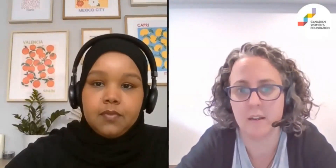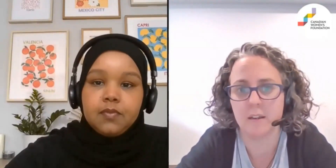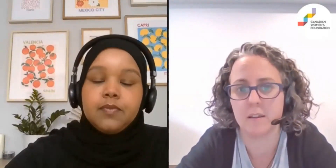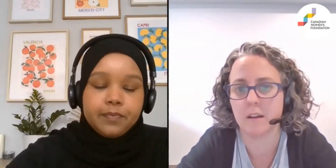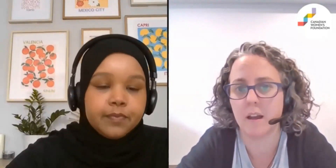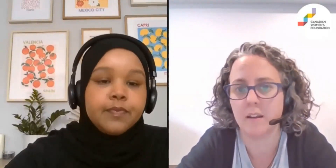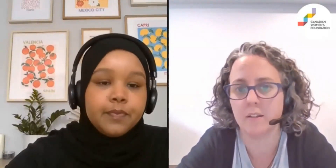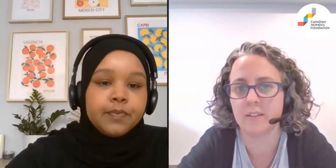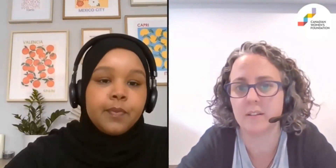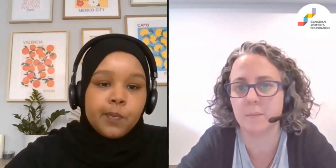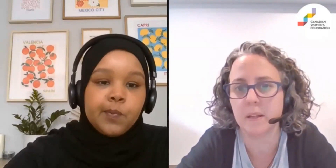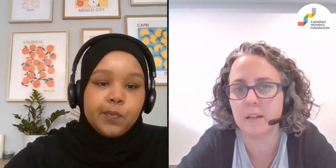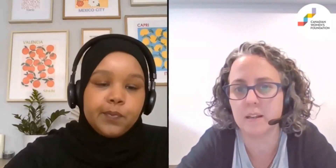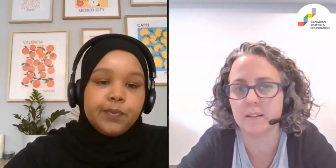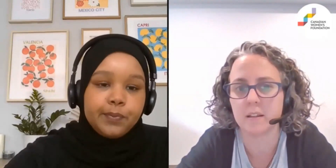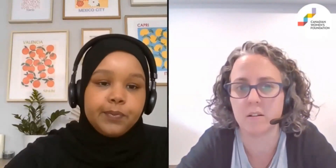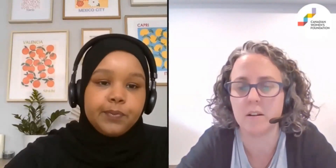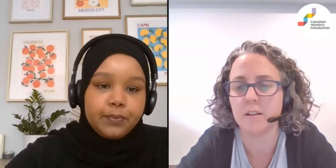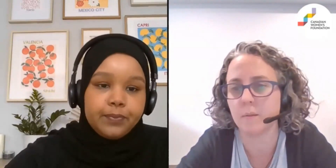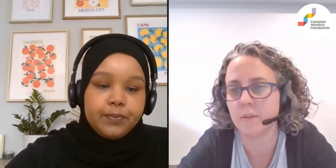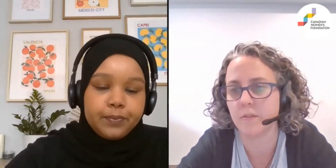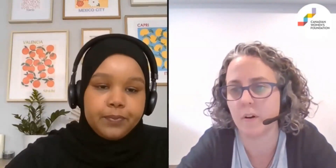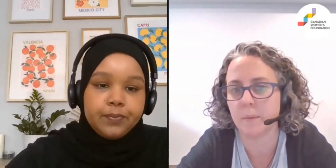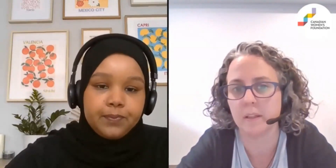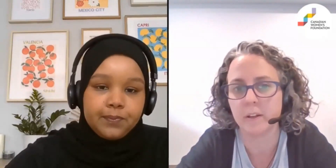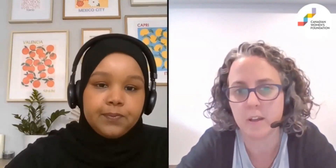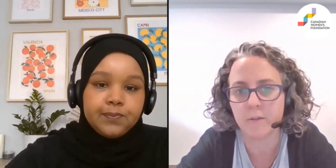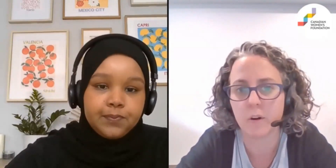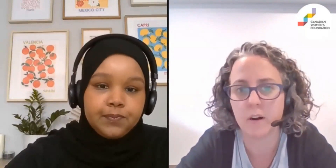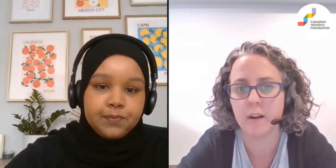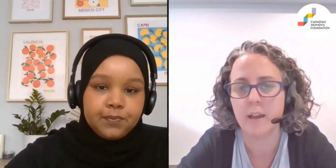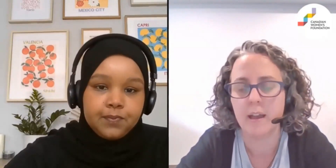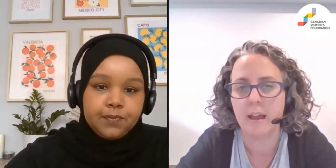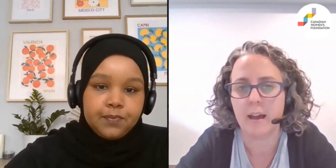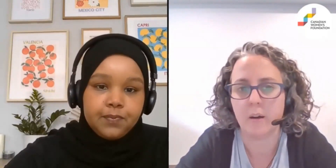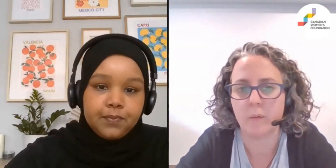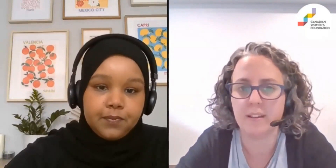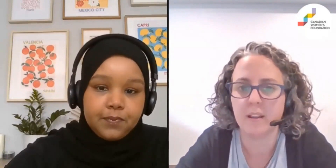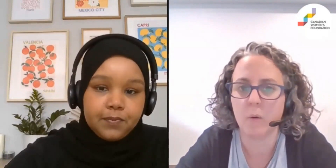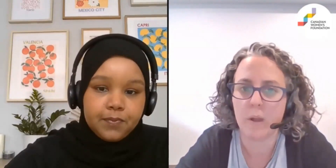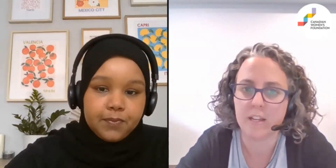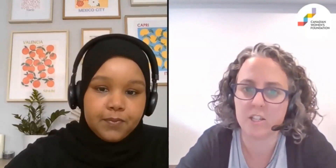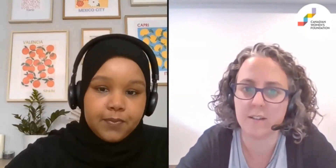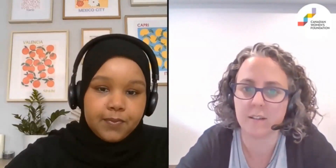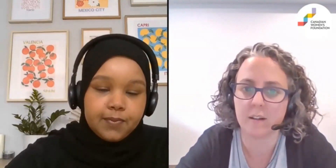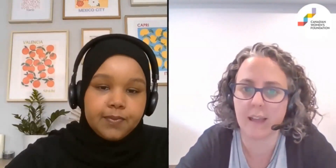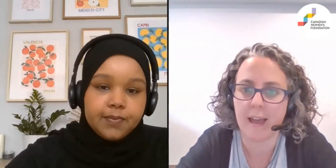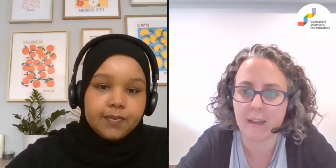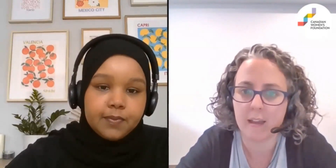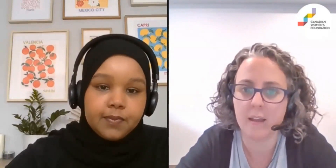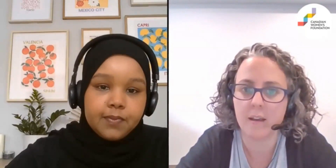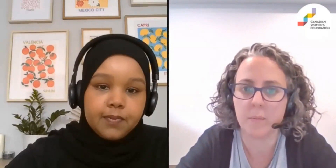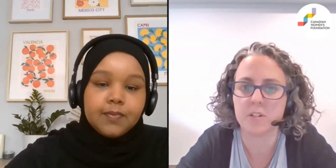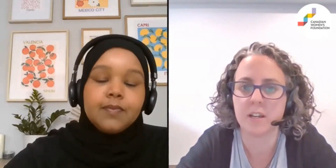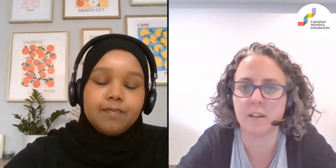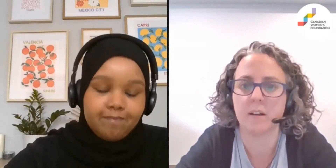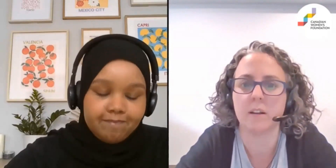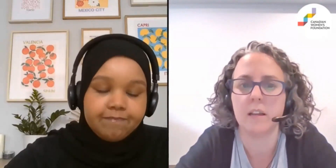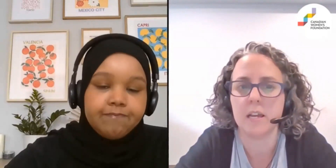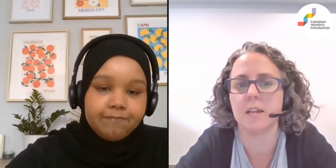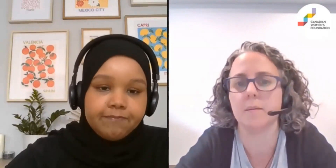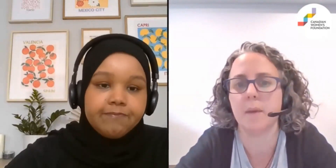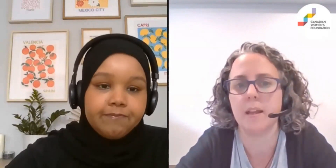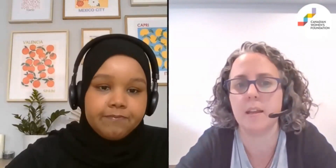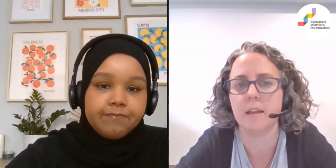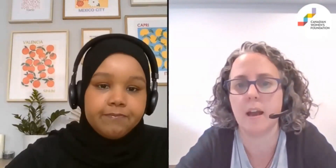brought in the kind of stability and security that we've all been looking for. We see that wages are lagging,